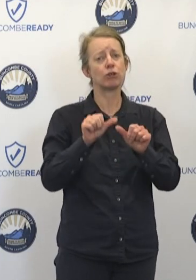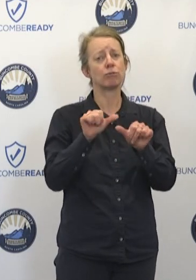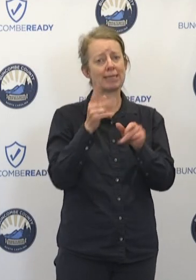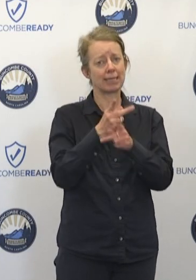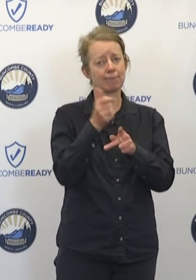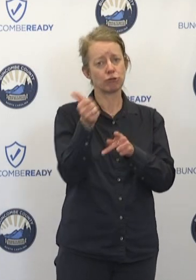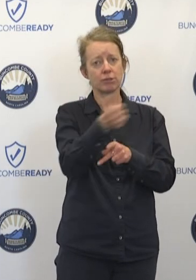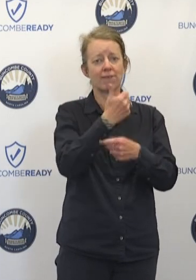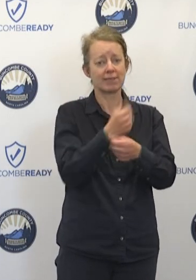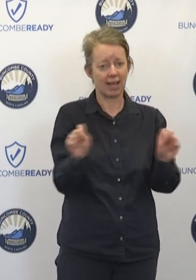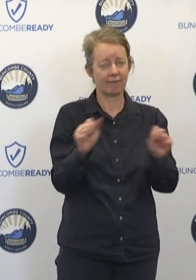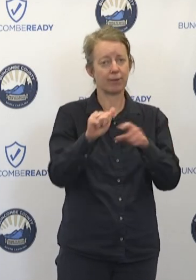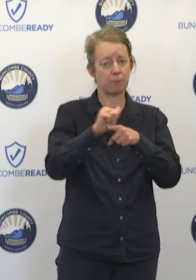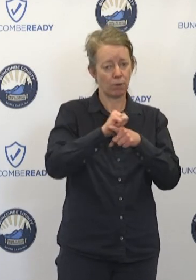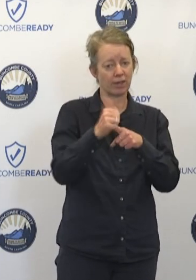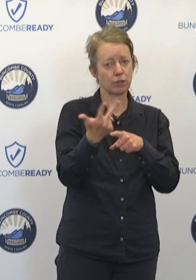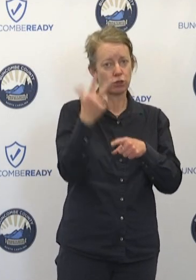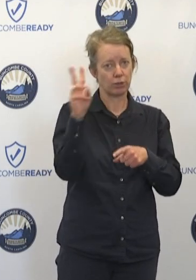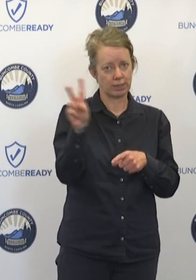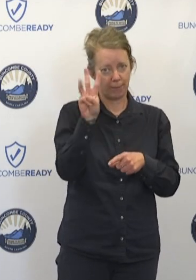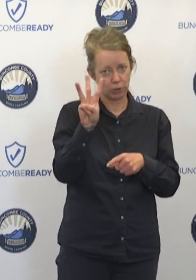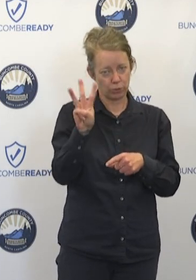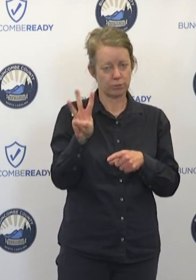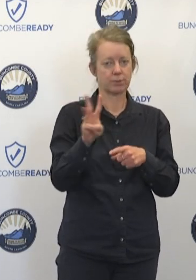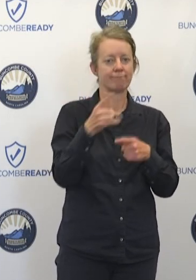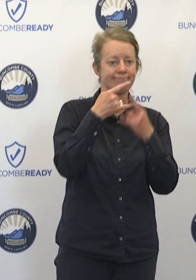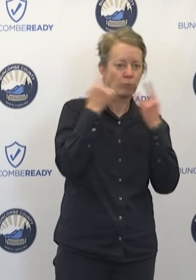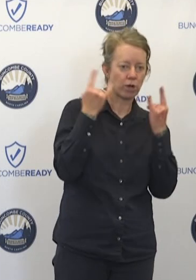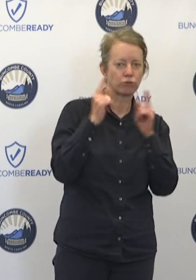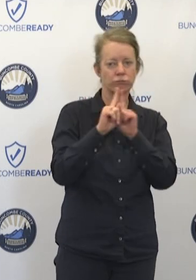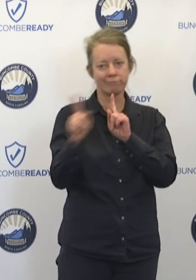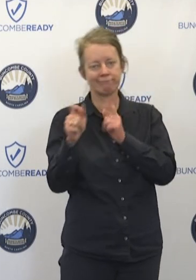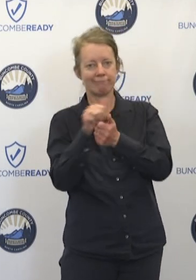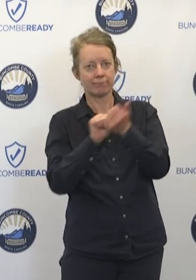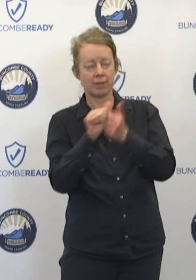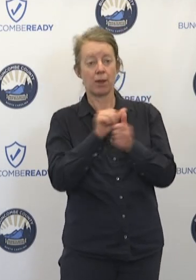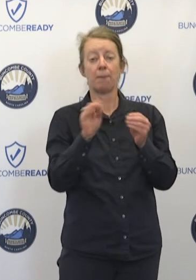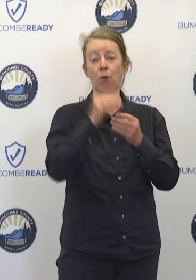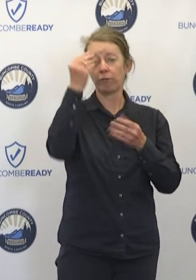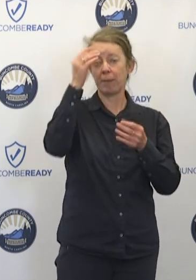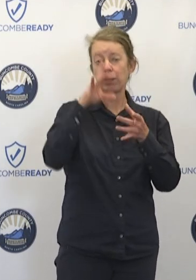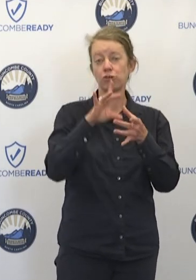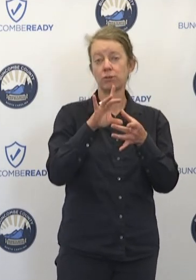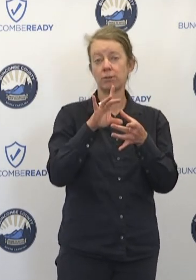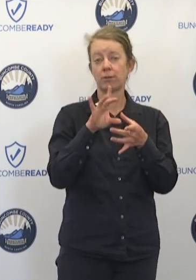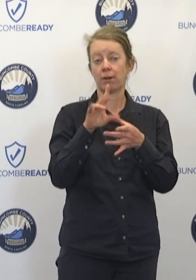and practice the 3 W's. For more information on COVID-19 in Buncombe County, including